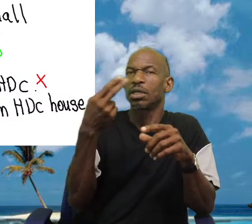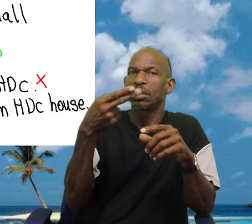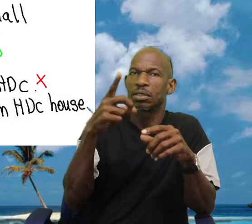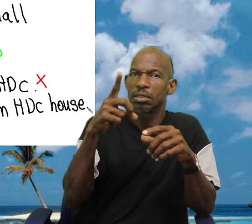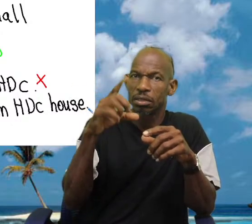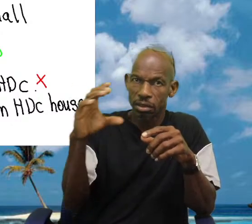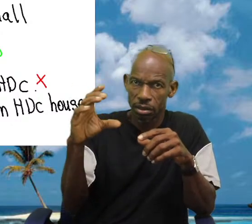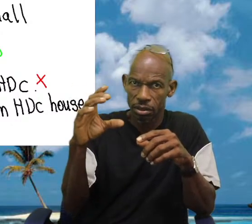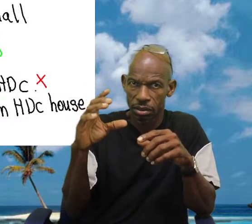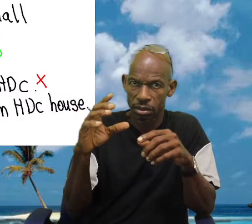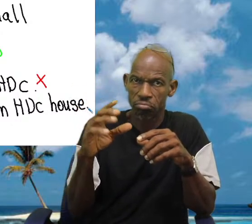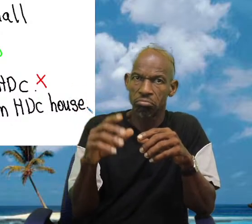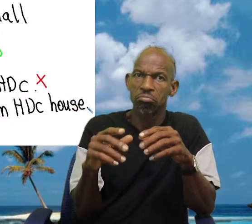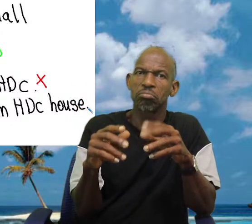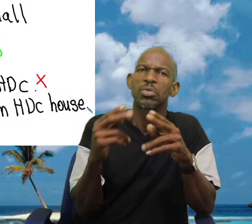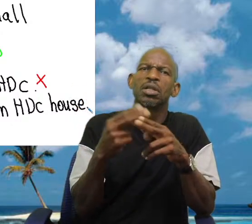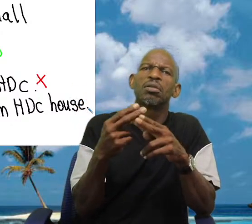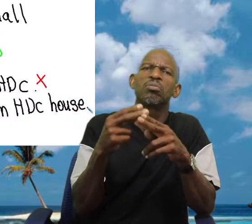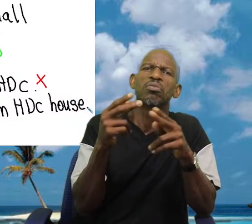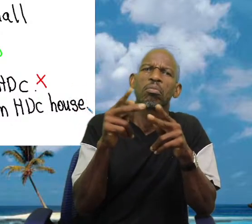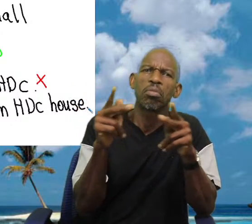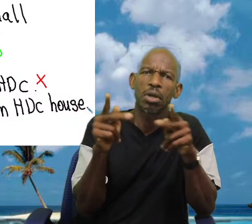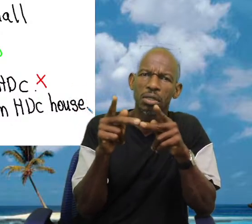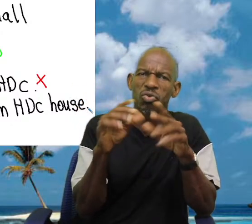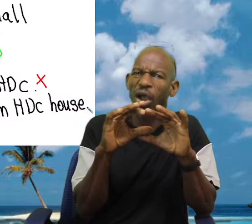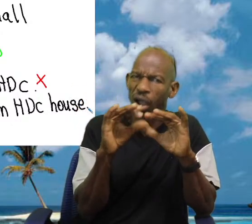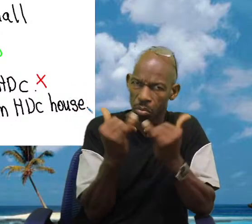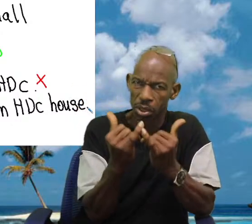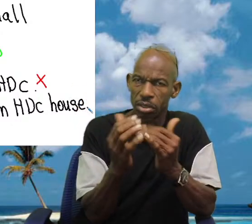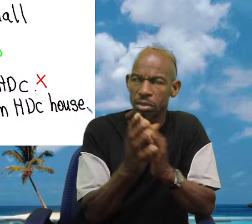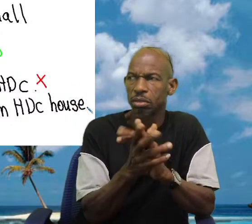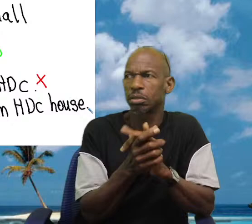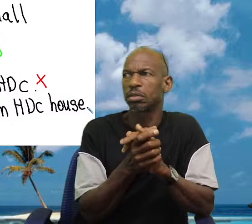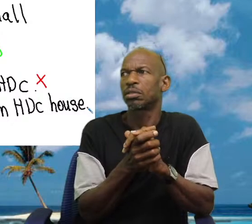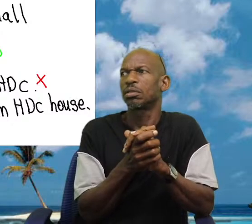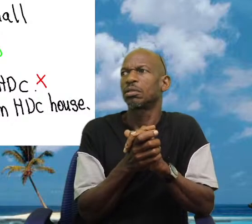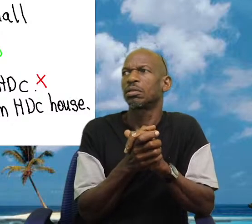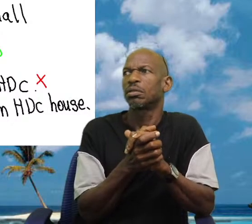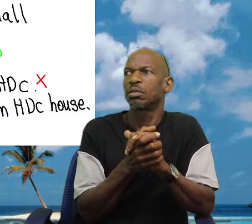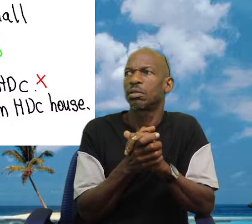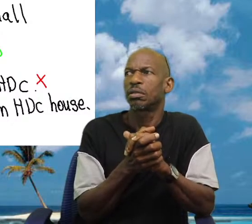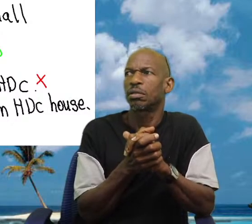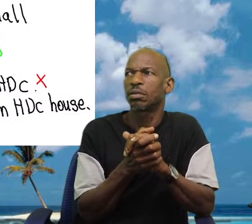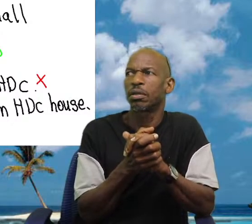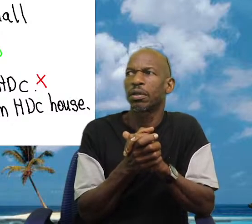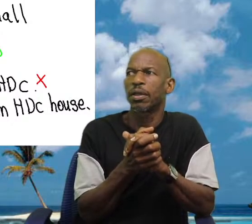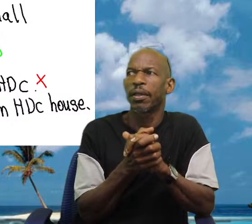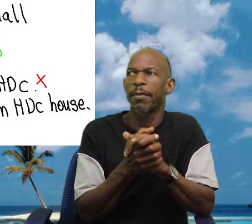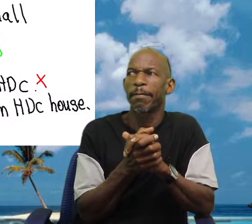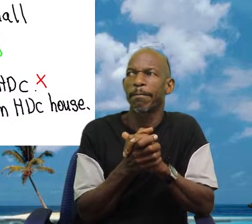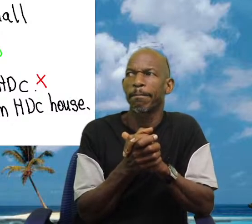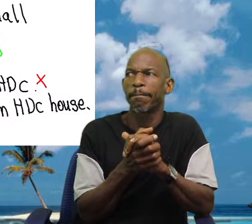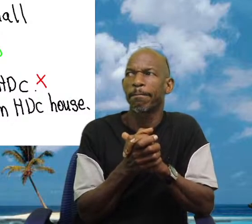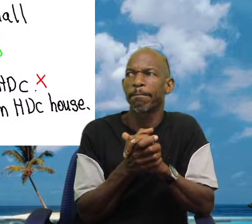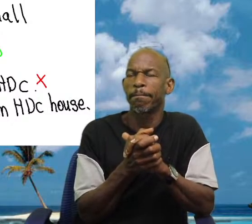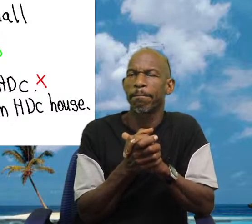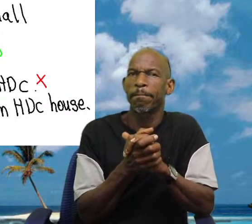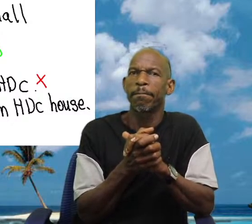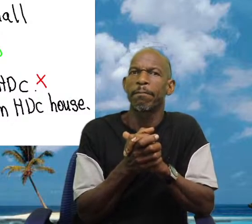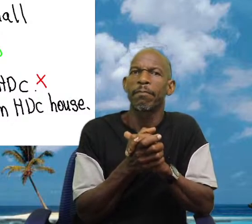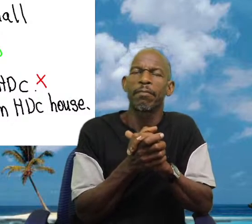of a place. Okay? HDC is a name given, the short way to write a name of a